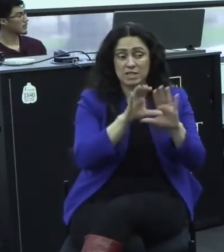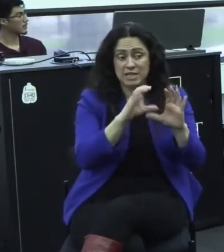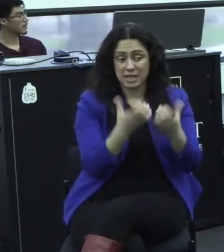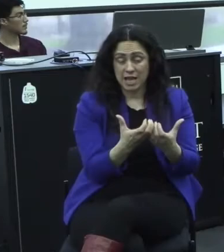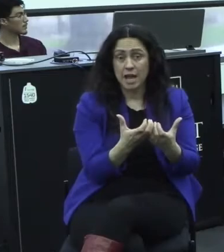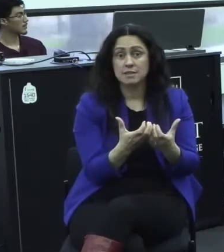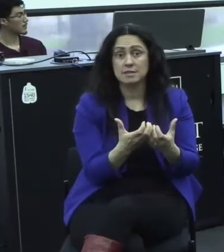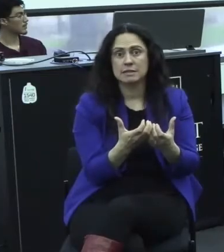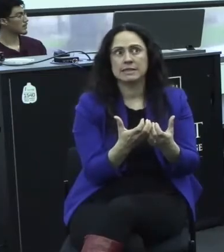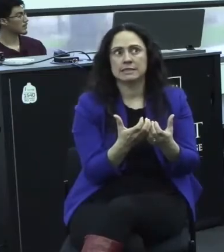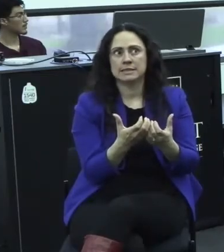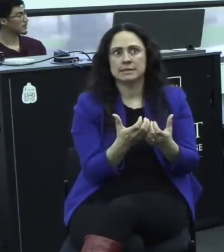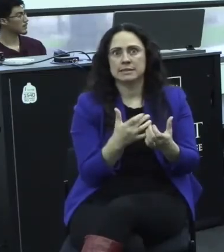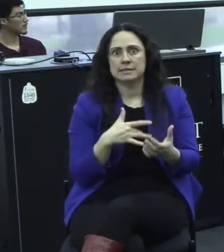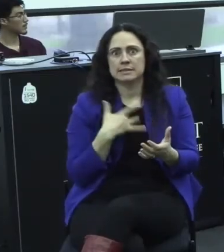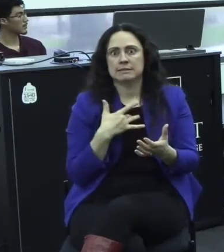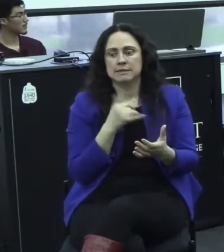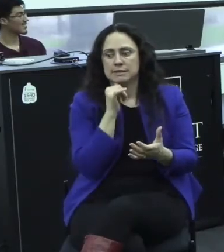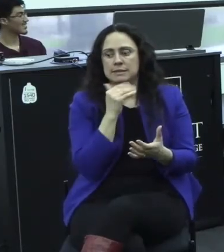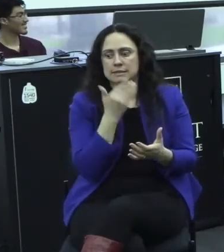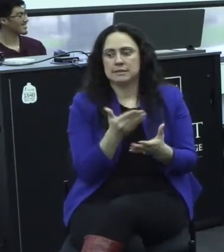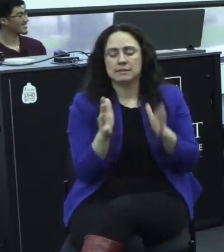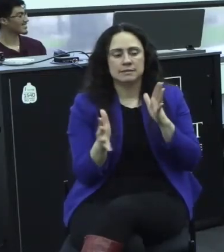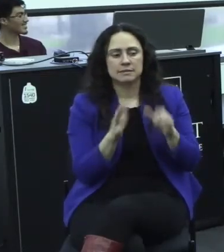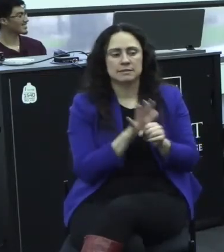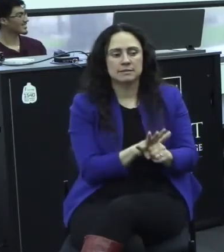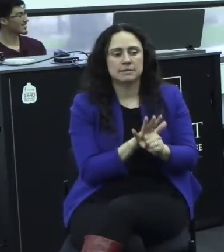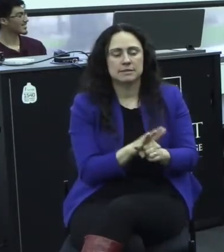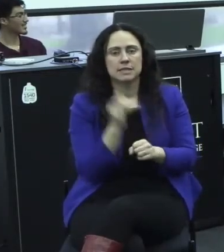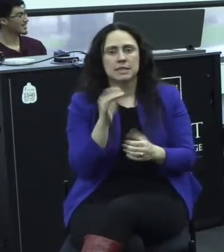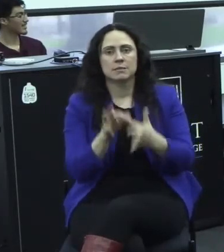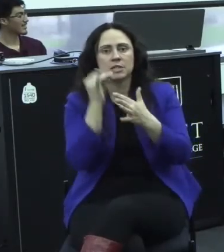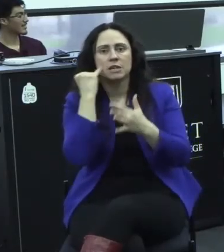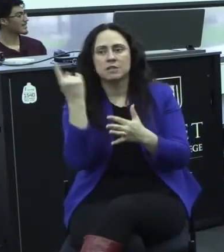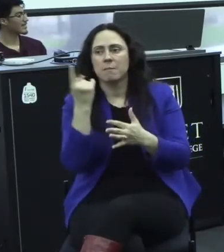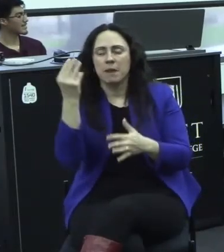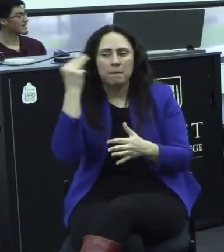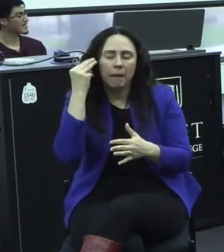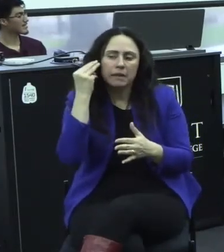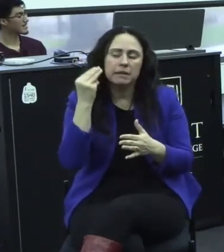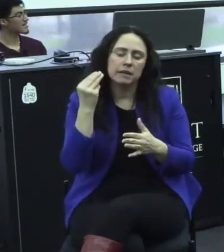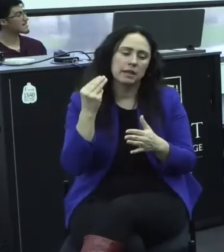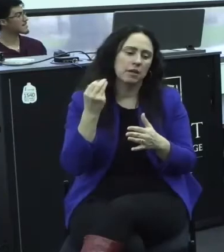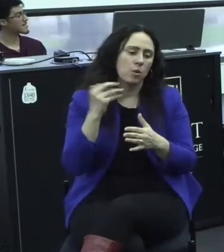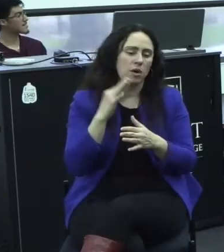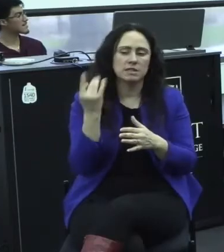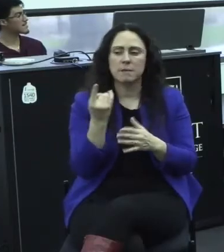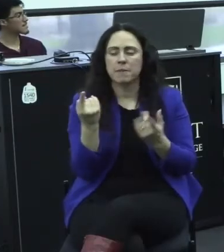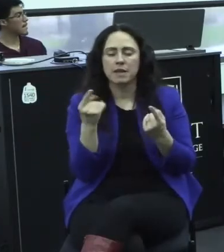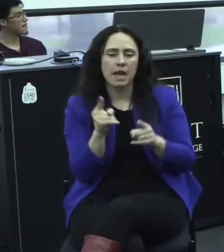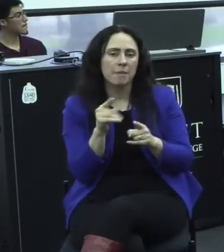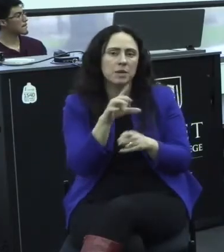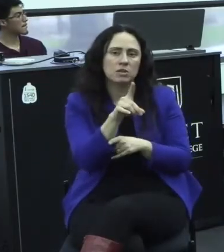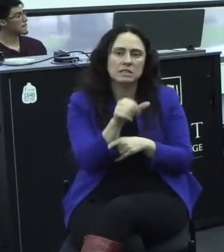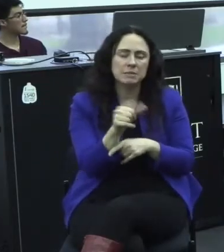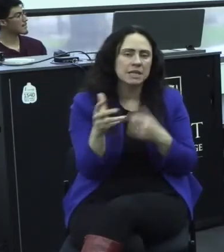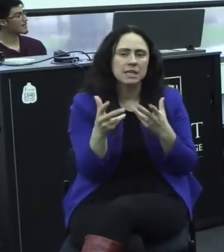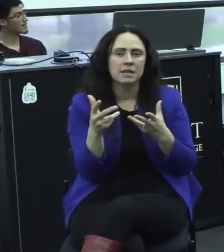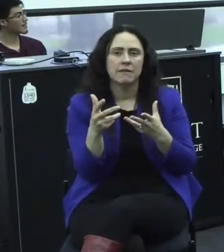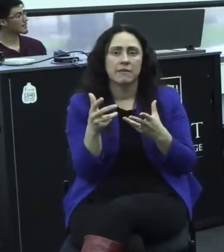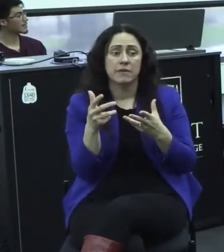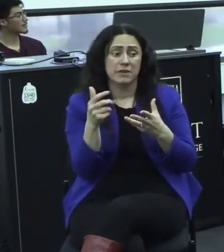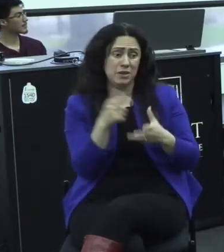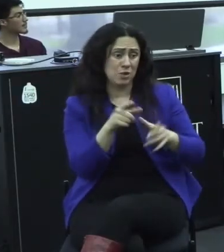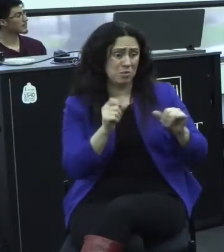It's like you kind of feel not that good. And especially if there's something mentally, or there's something happening, some kind of disability, you